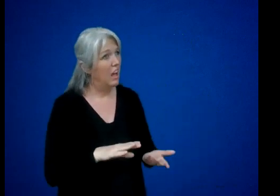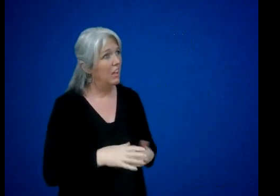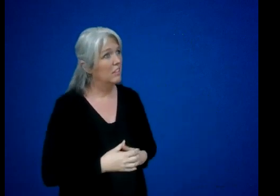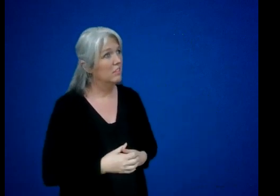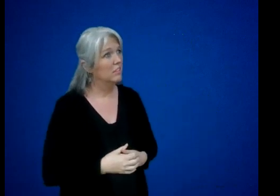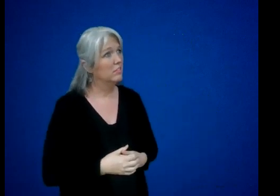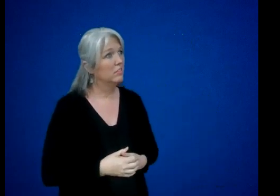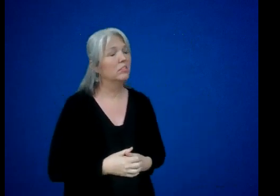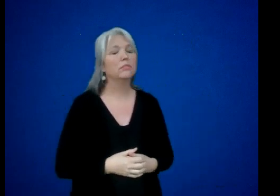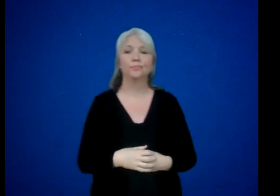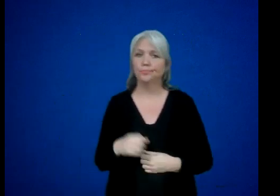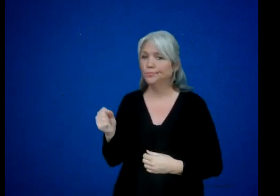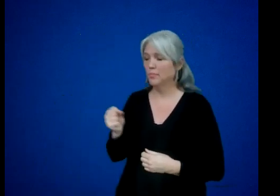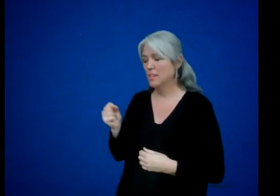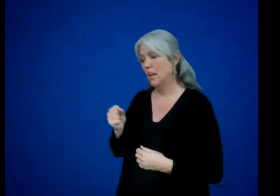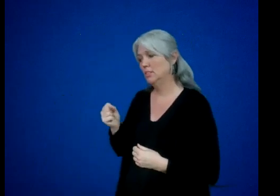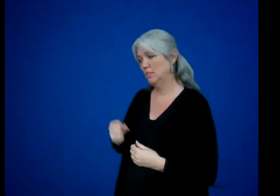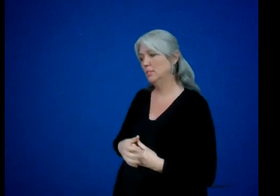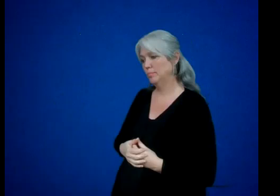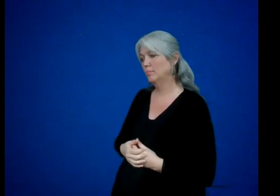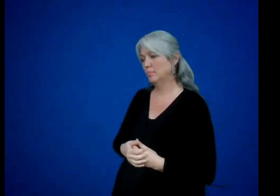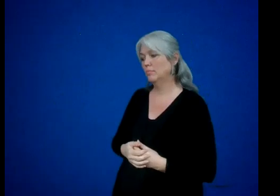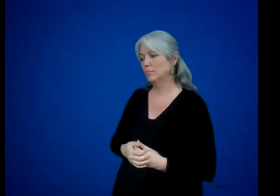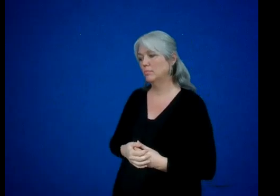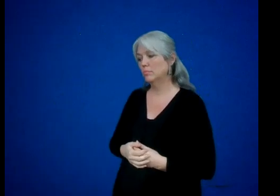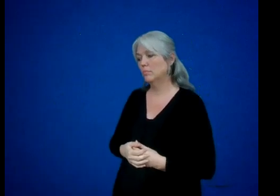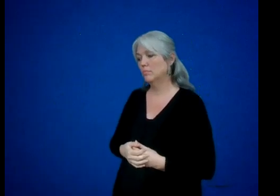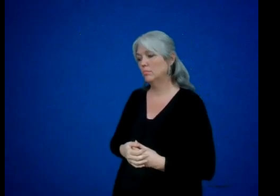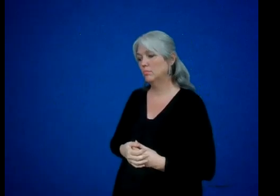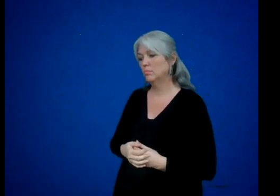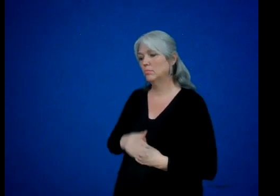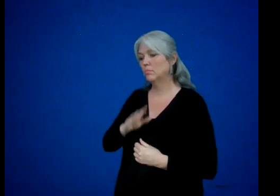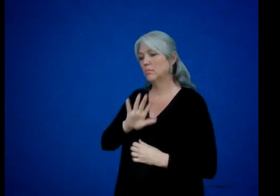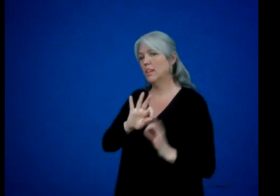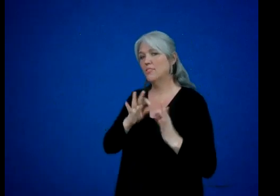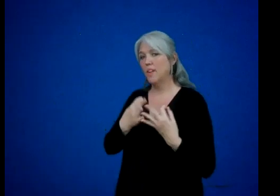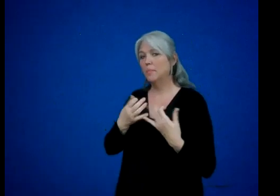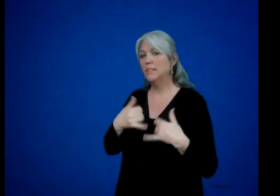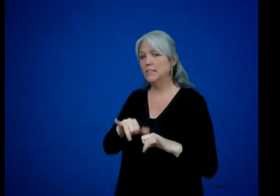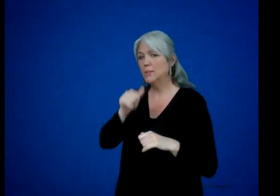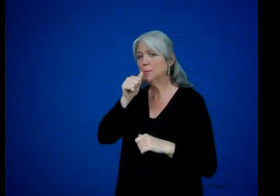Yes, said the preacher. His family is still suffering a great deal.